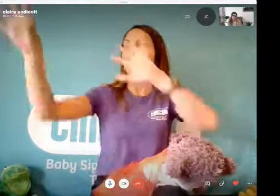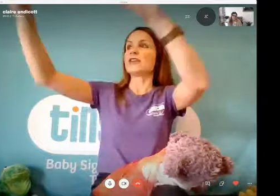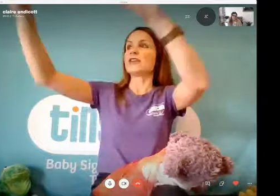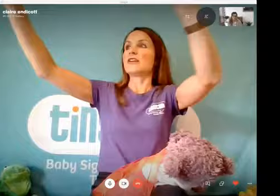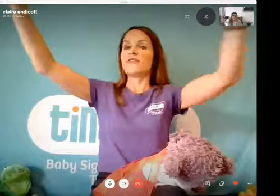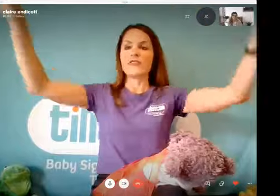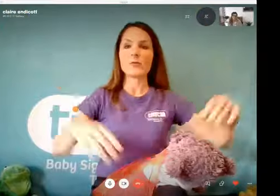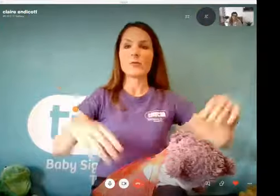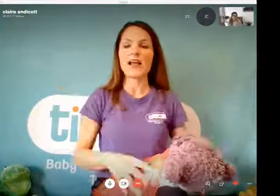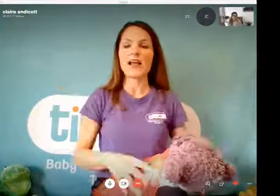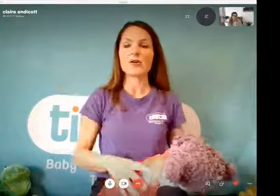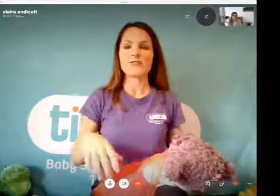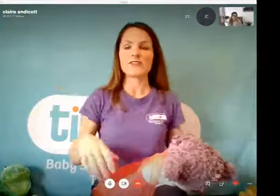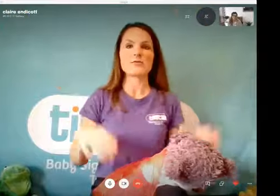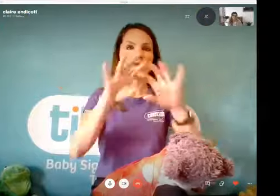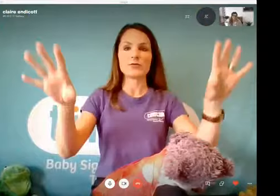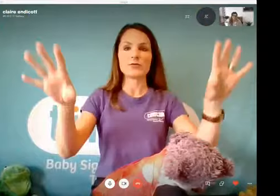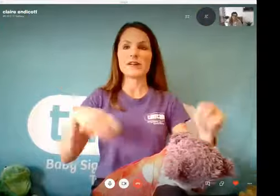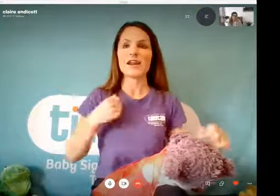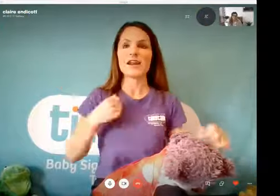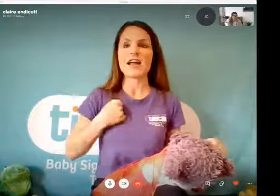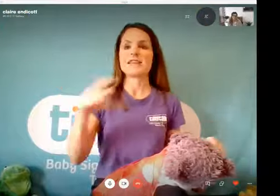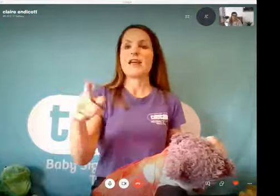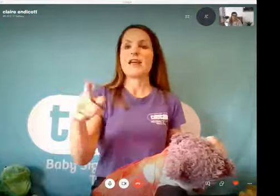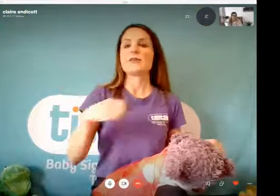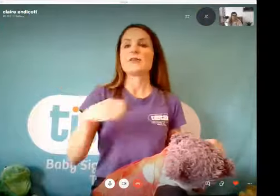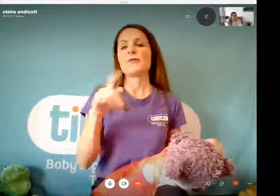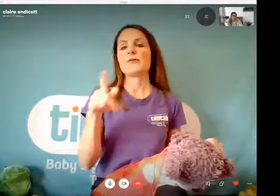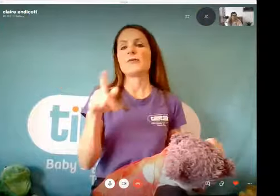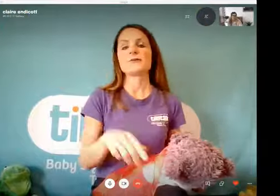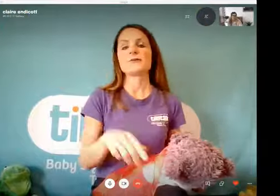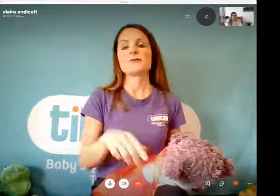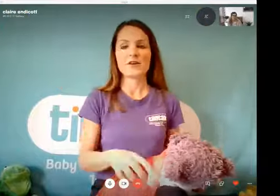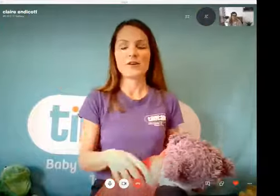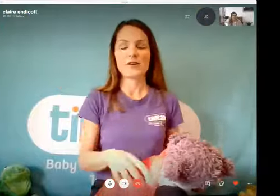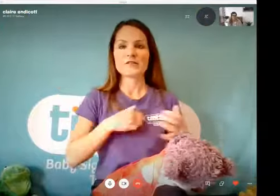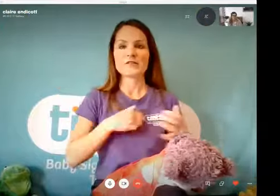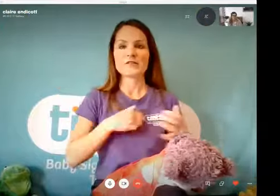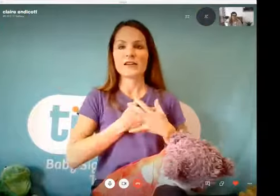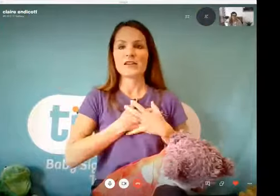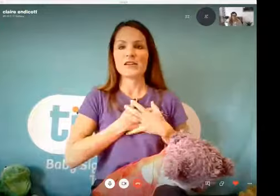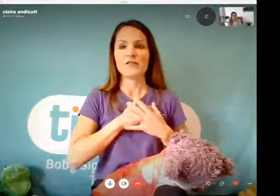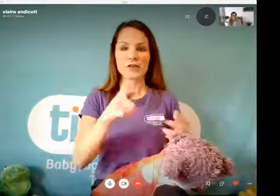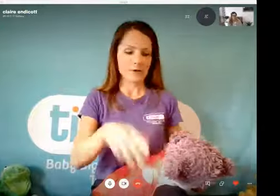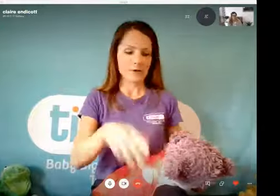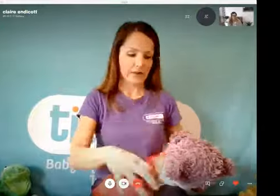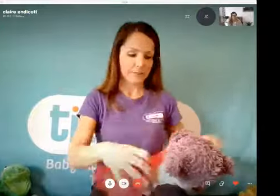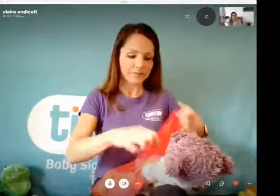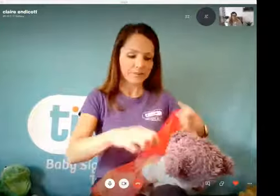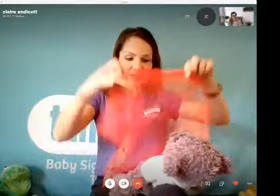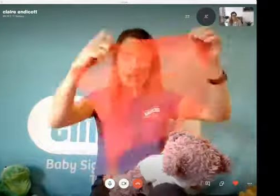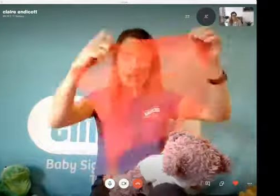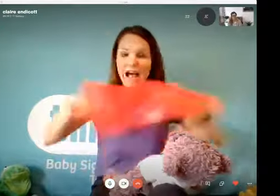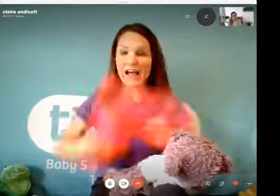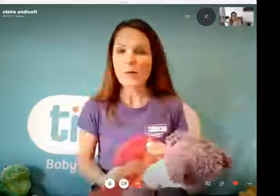far away or they're swimming through the glass, love you. We still do that, although it's actually love you like that. Have you got a muslin square